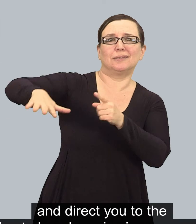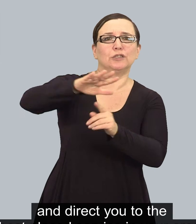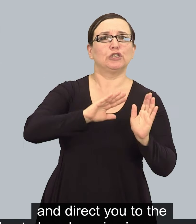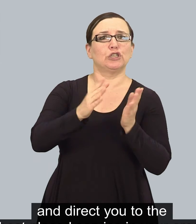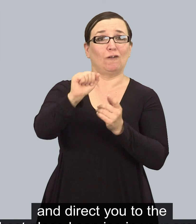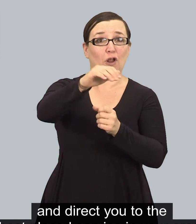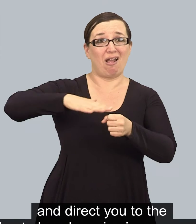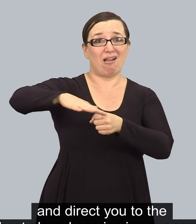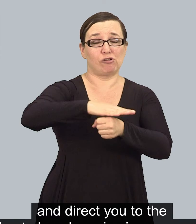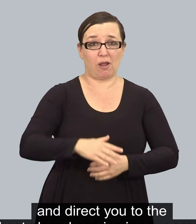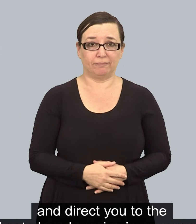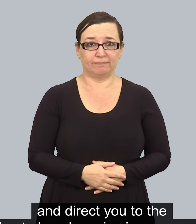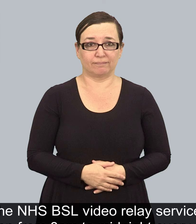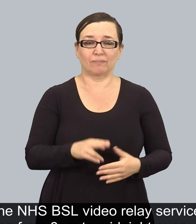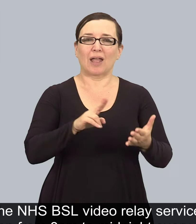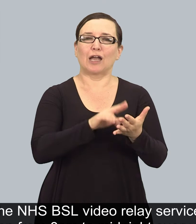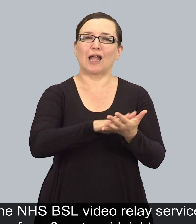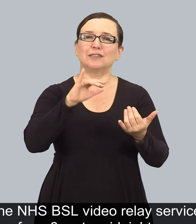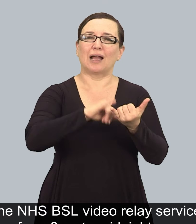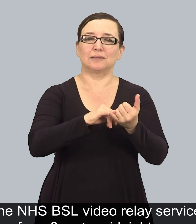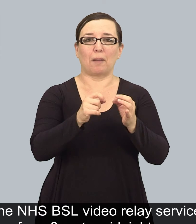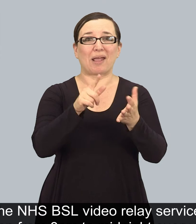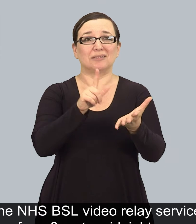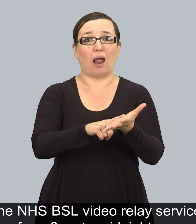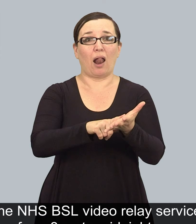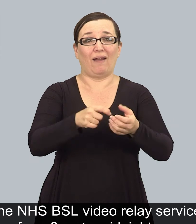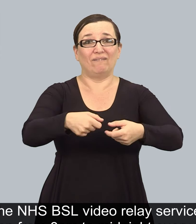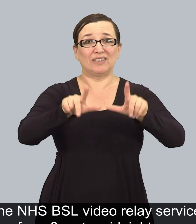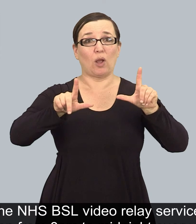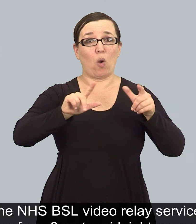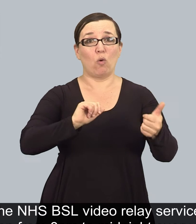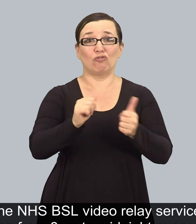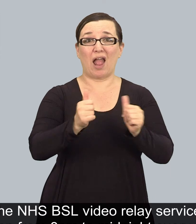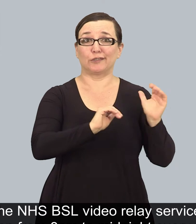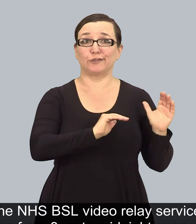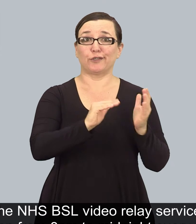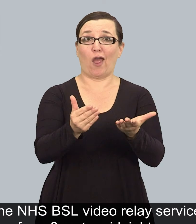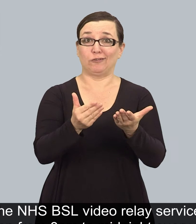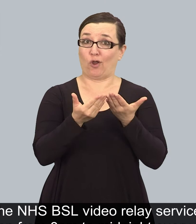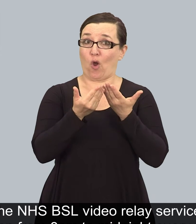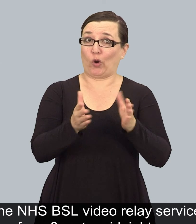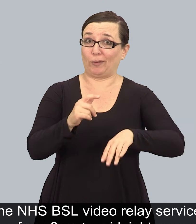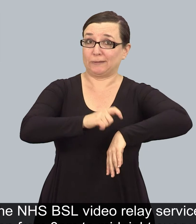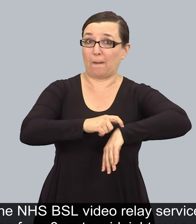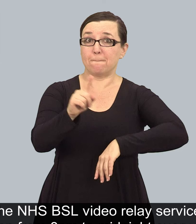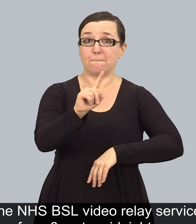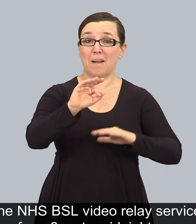area. The NHS BSL video relay service is open from 8 a.m. to midnight every